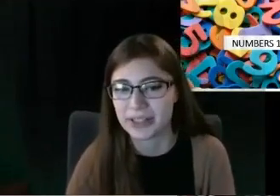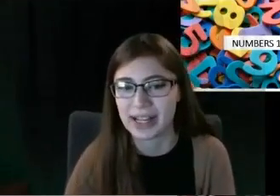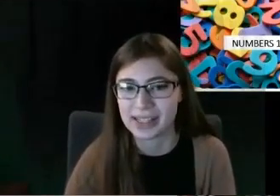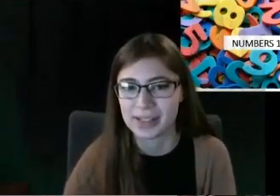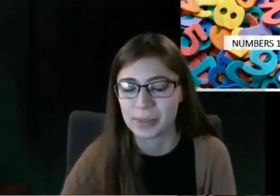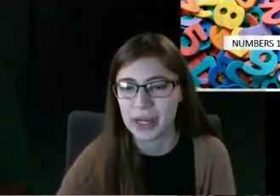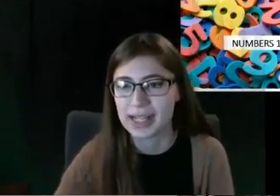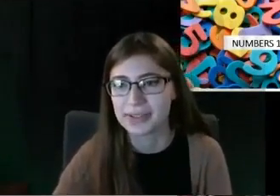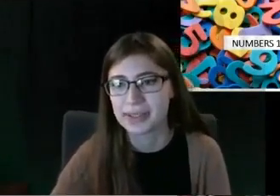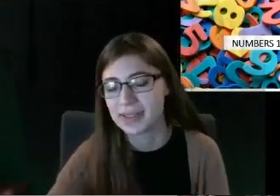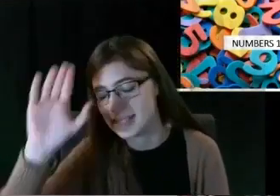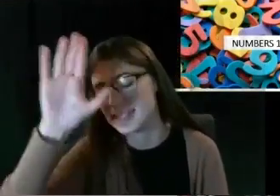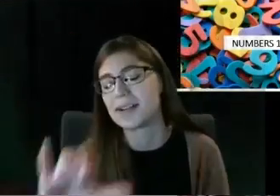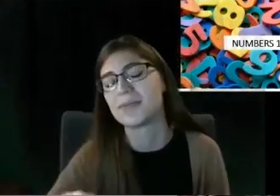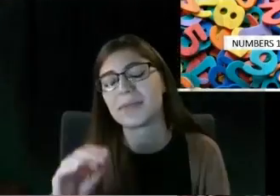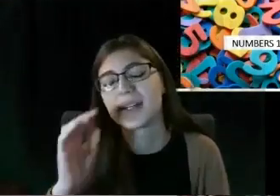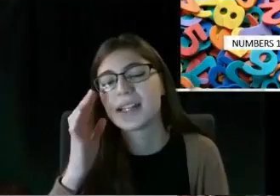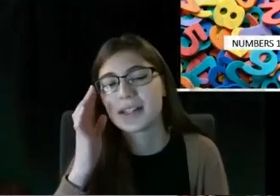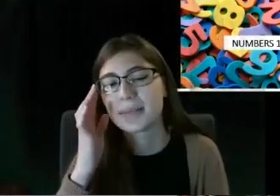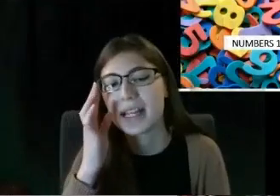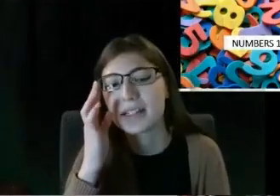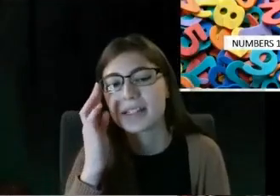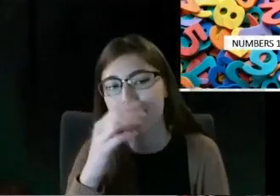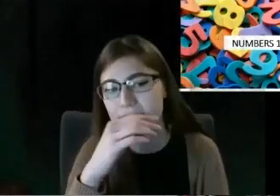nicer breakdown. So that's now another page in that document.